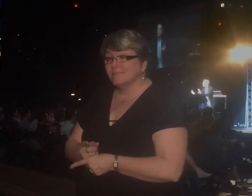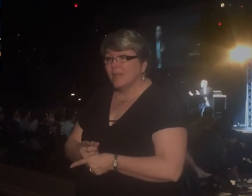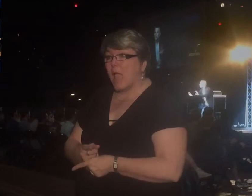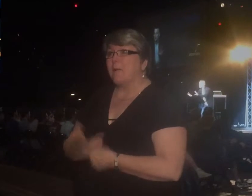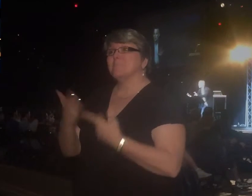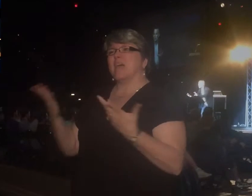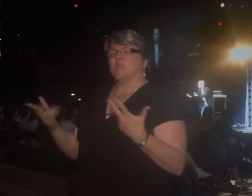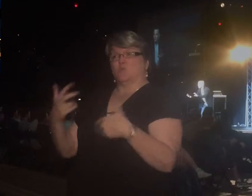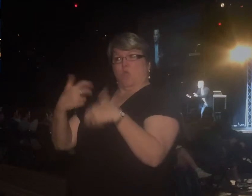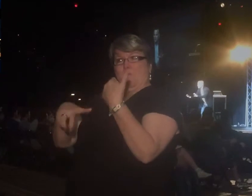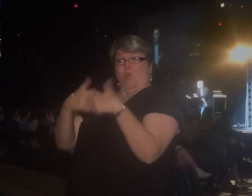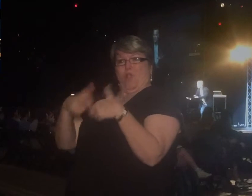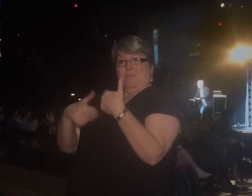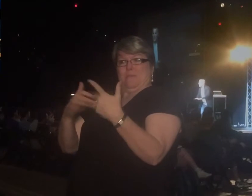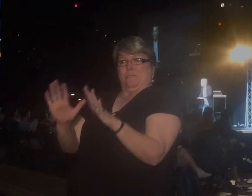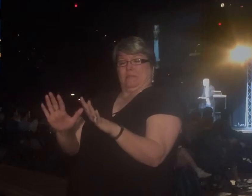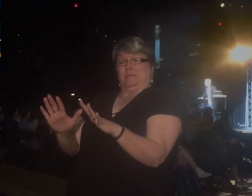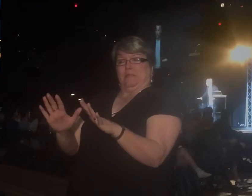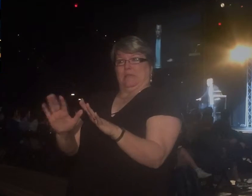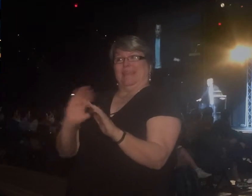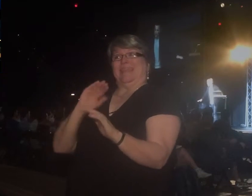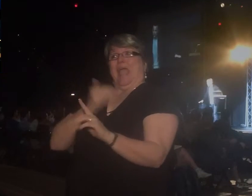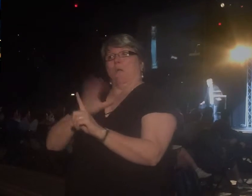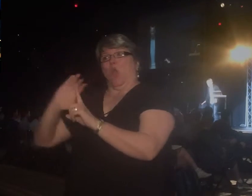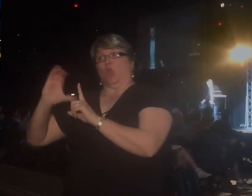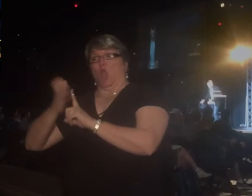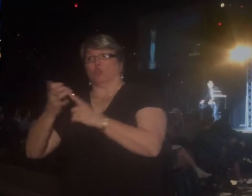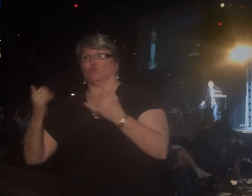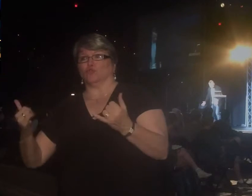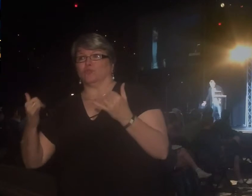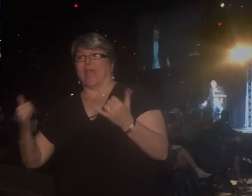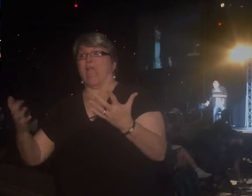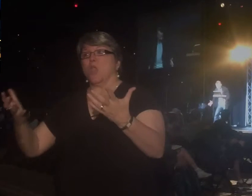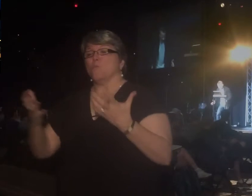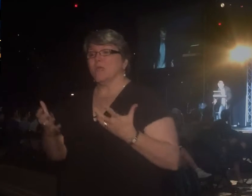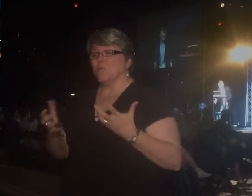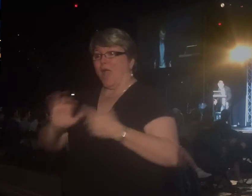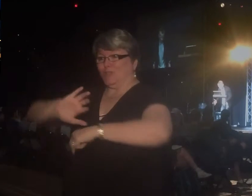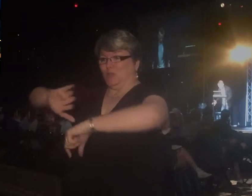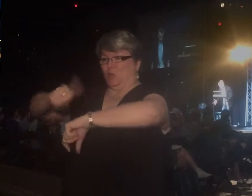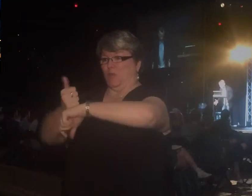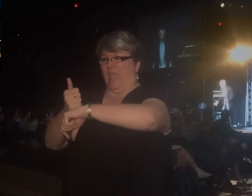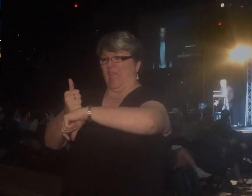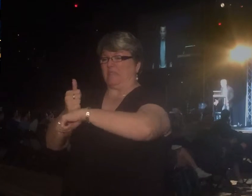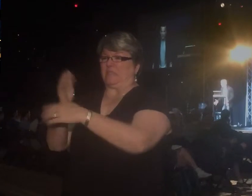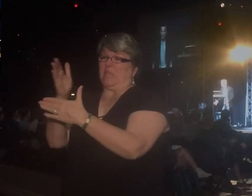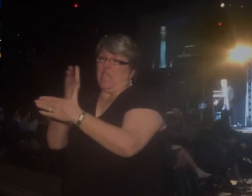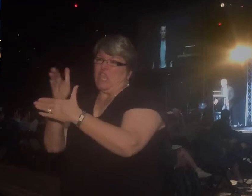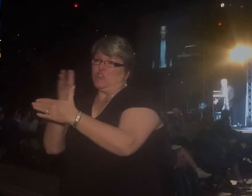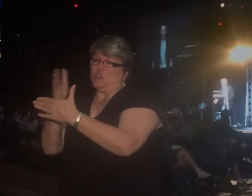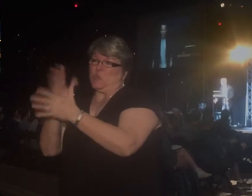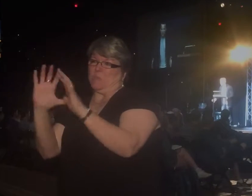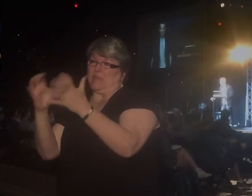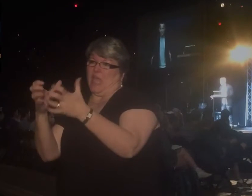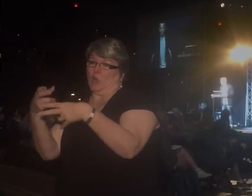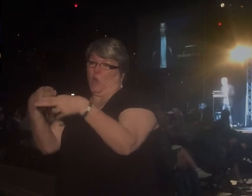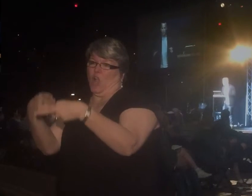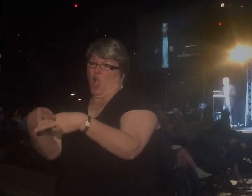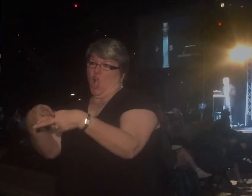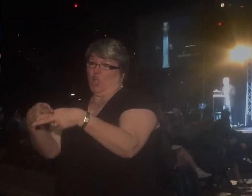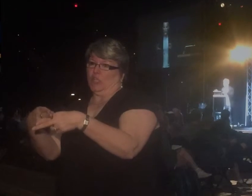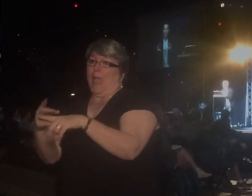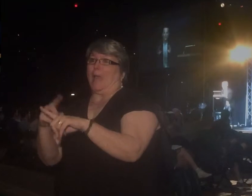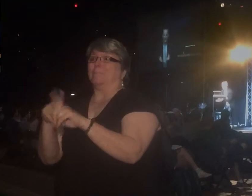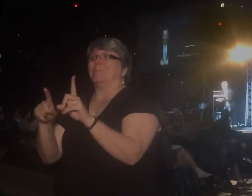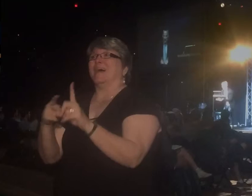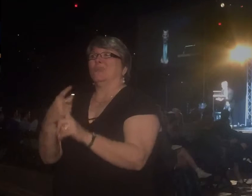right? But here's where the problem lies. In our culture today, we want to create this interim category